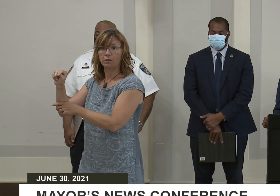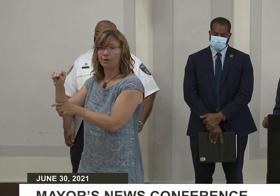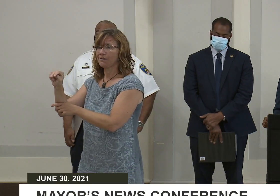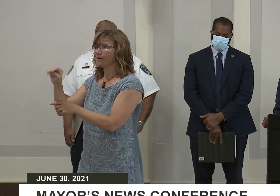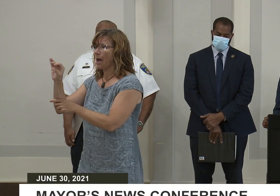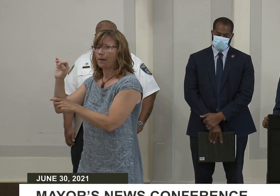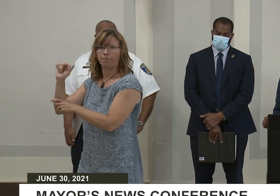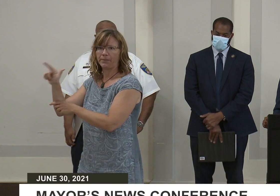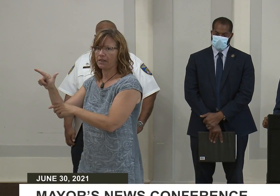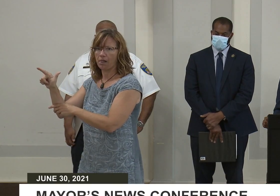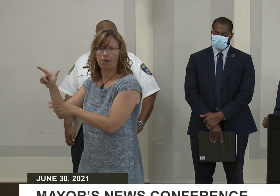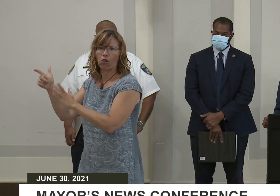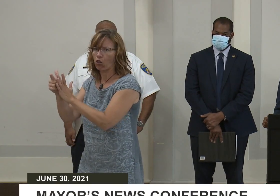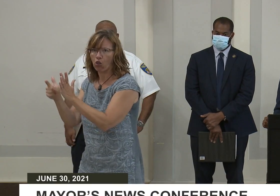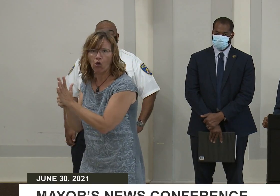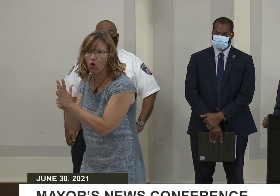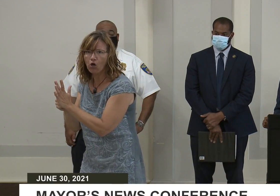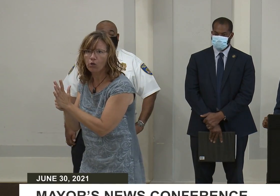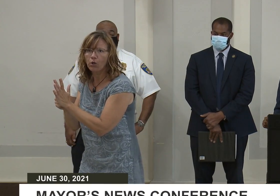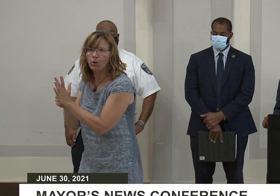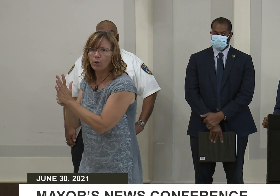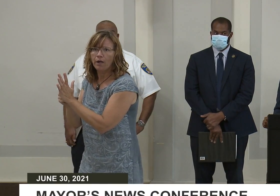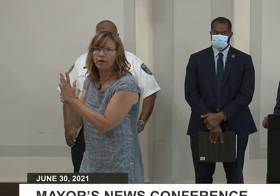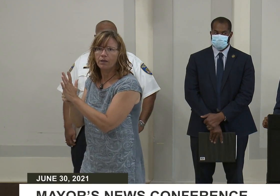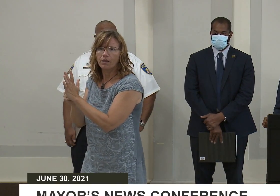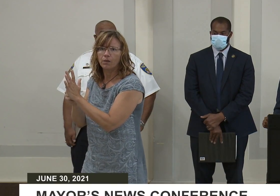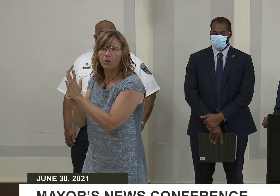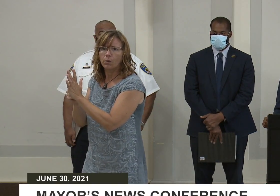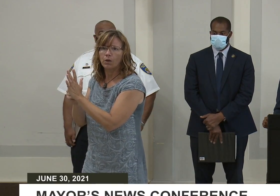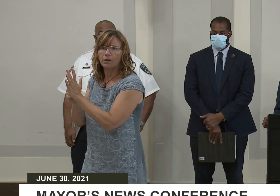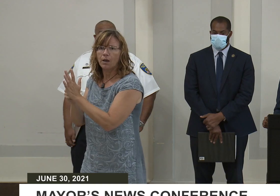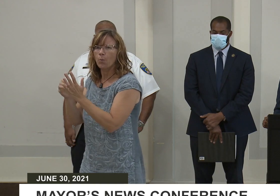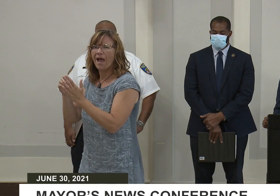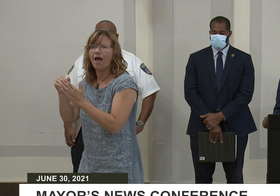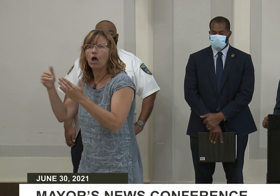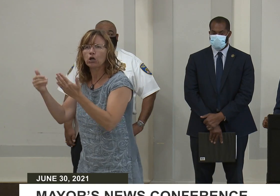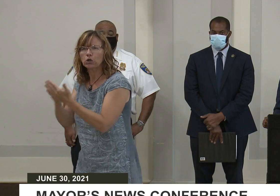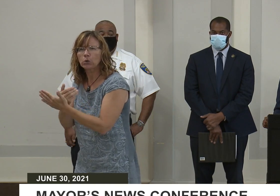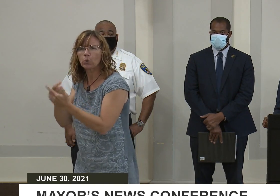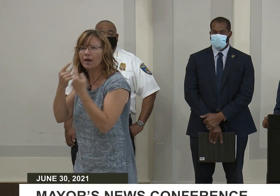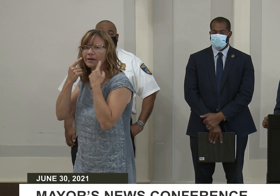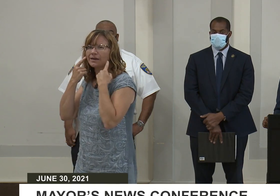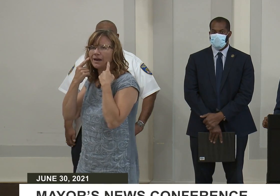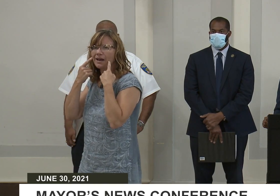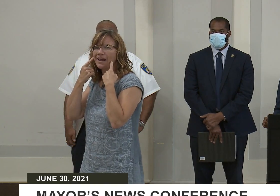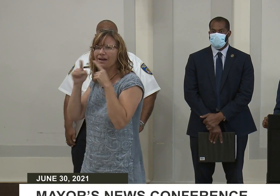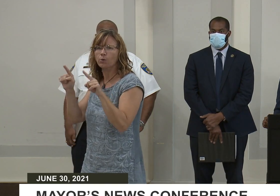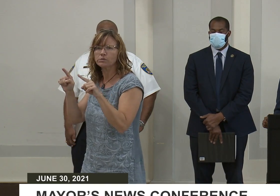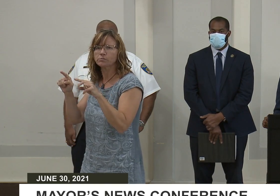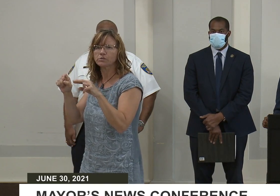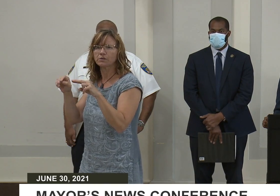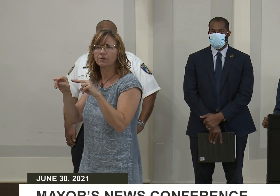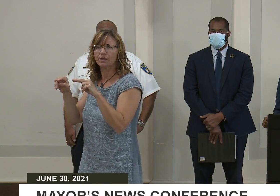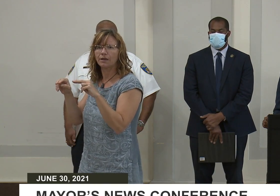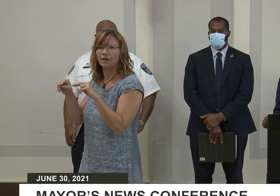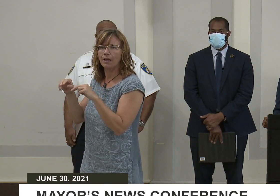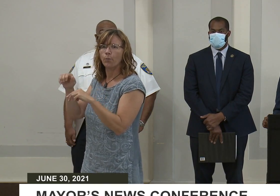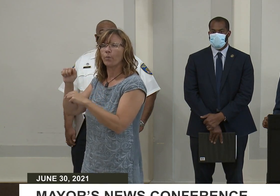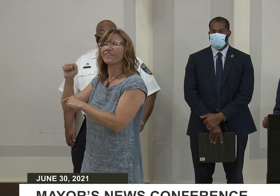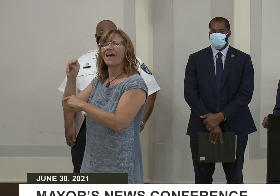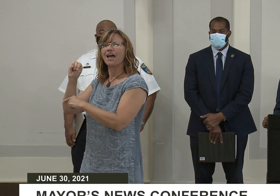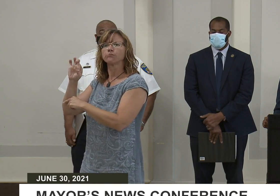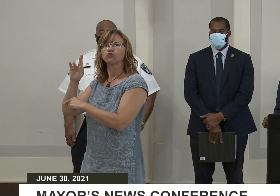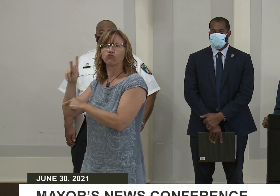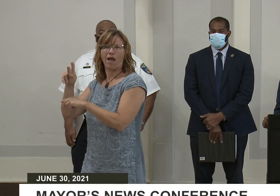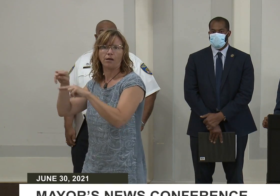big announcement with Amtrak that will be able to take MARC service to DC from Baltimore in under 30 minutes. Those are the kind of things